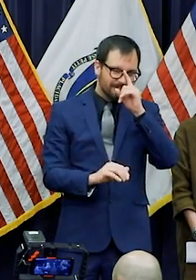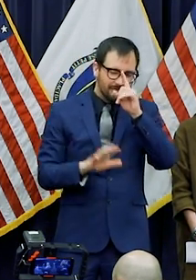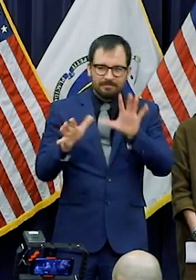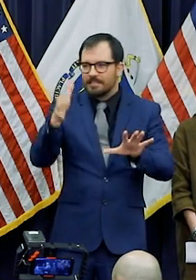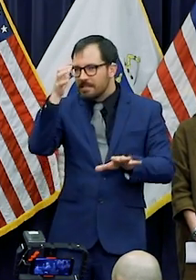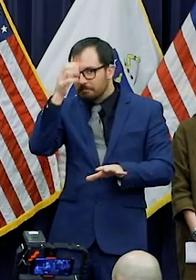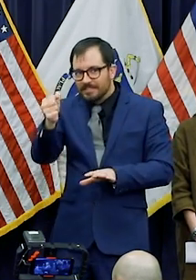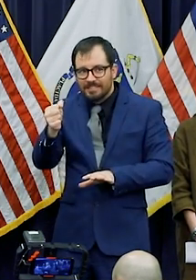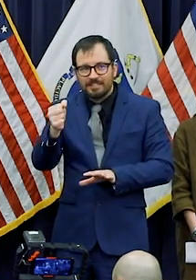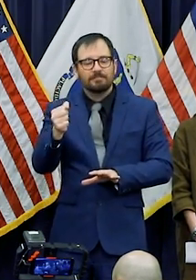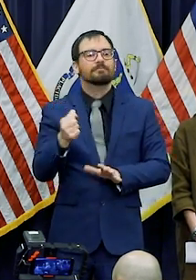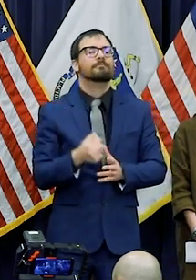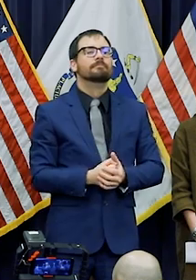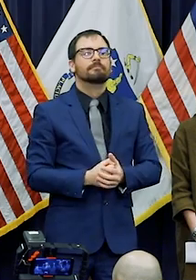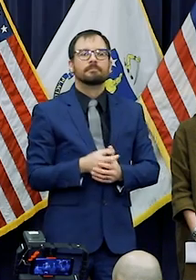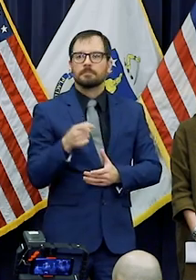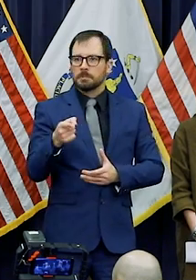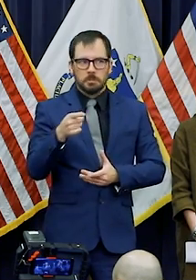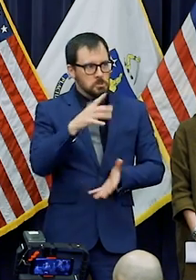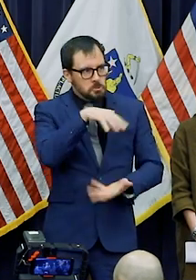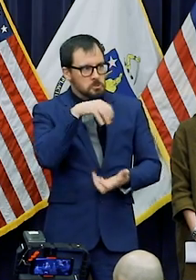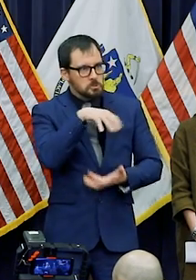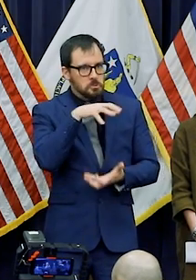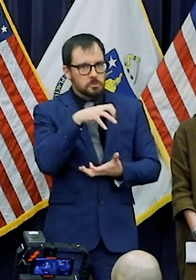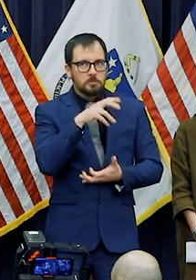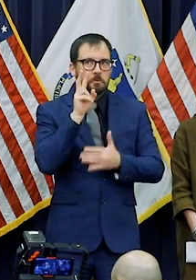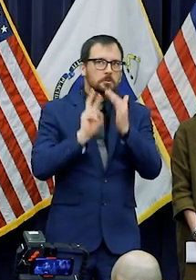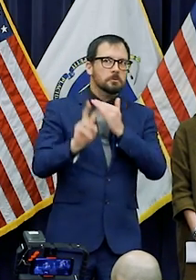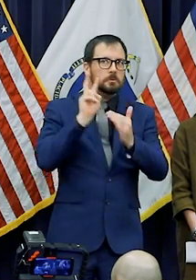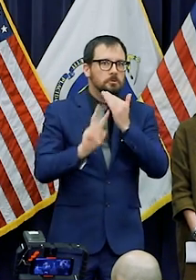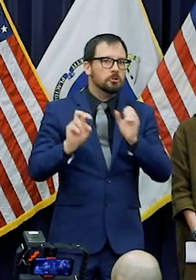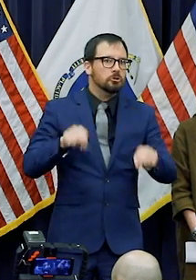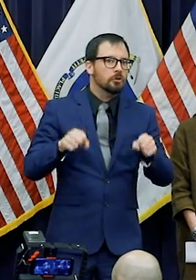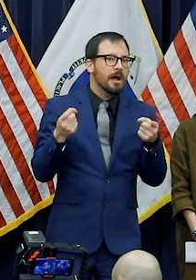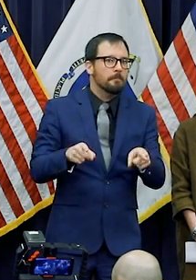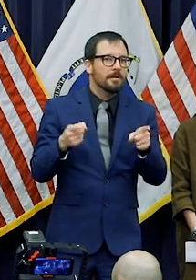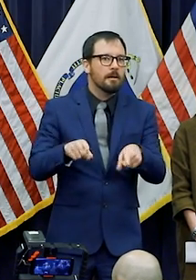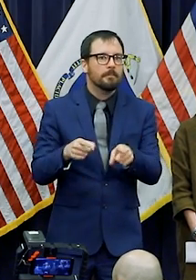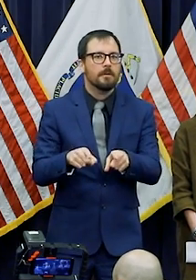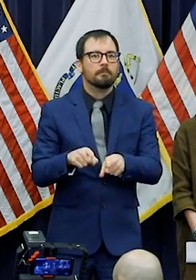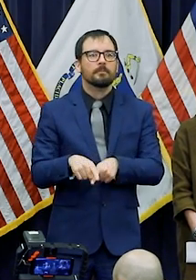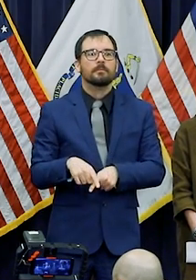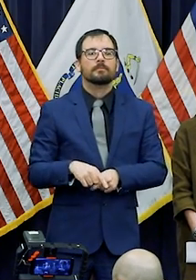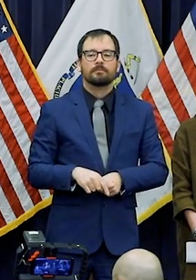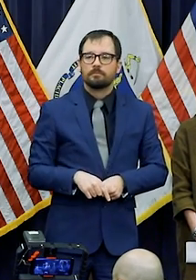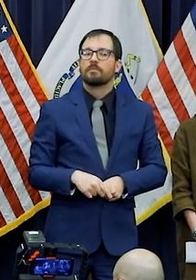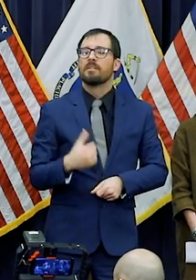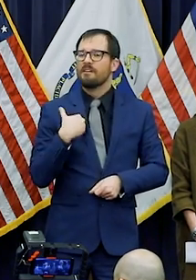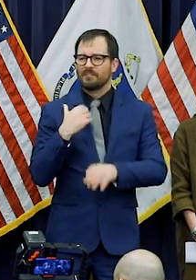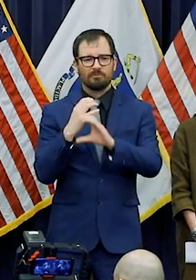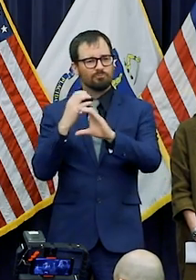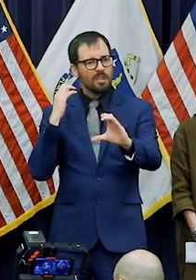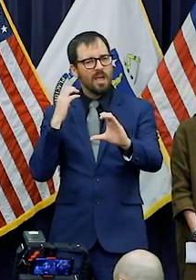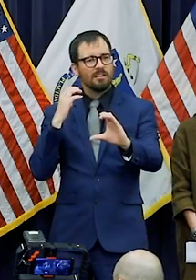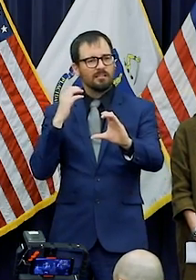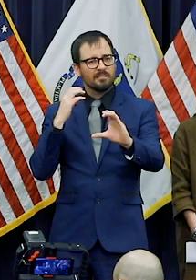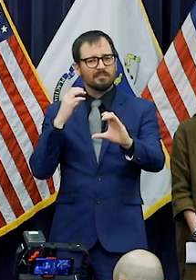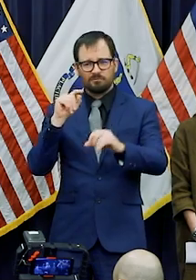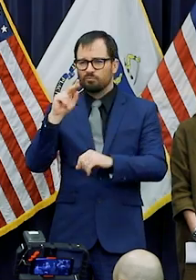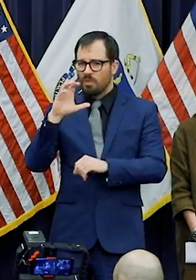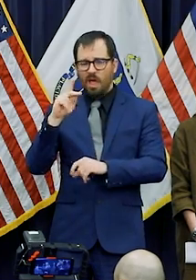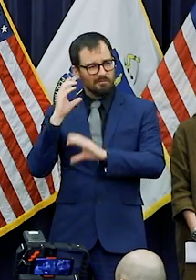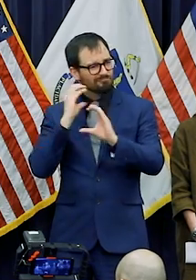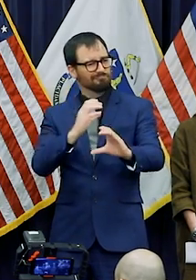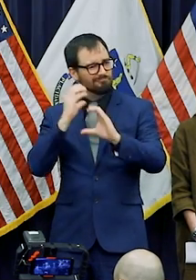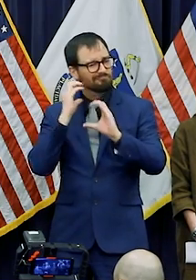hoarding large quantities. The shelves are getting restocked pretty much every night. And for responsible planning advice, you can always